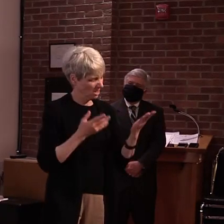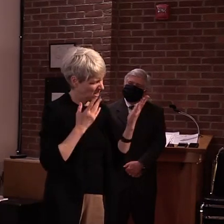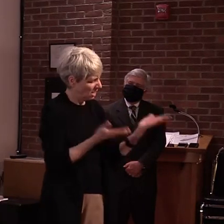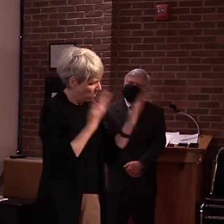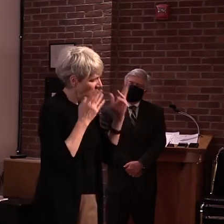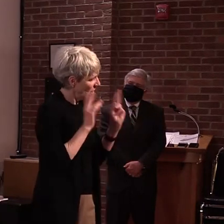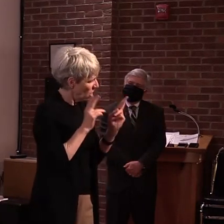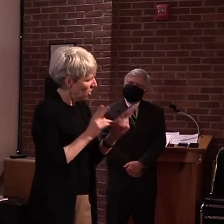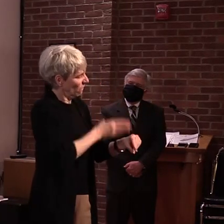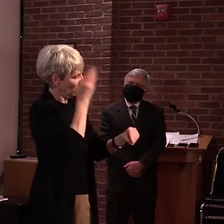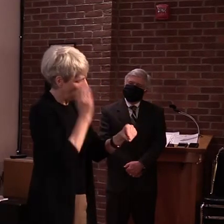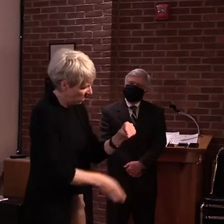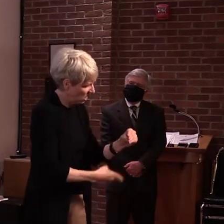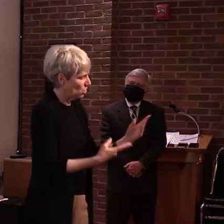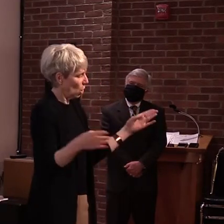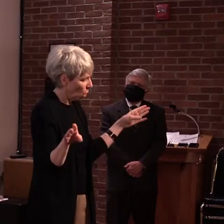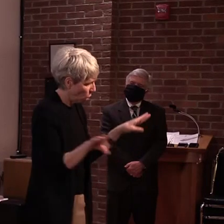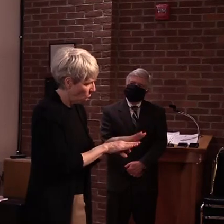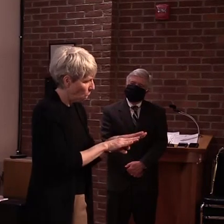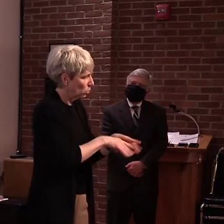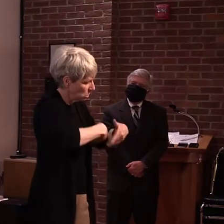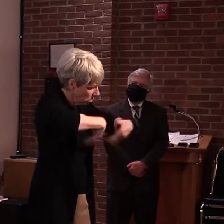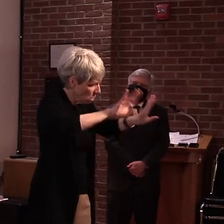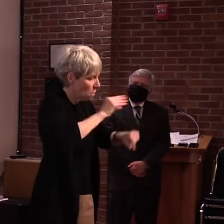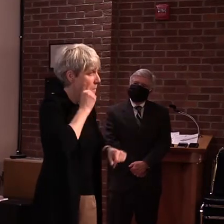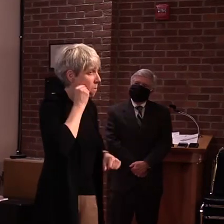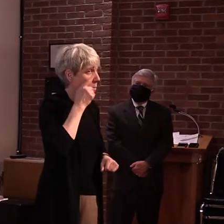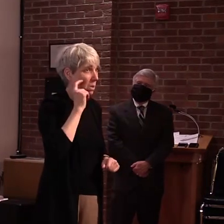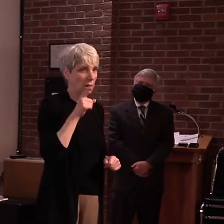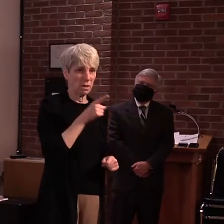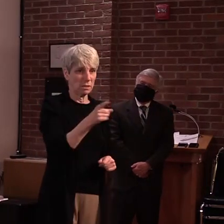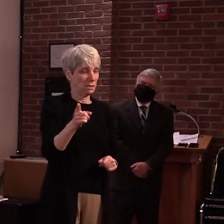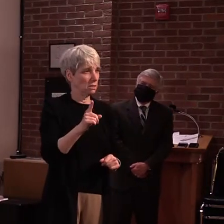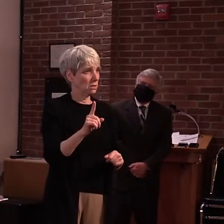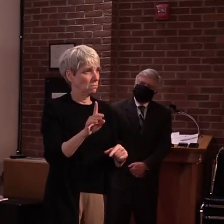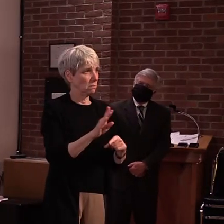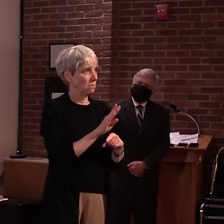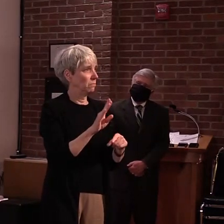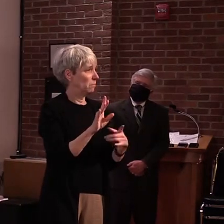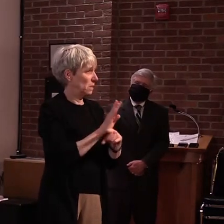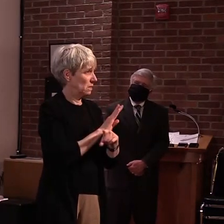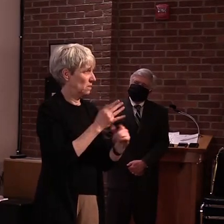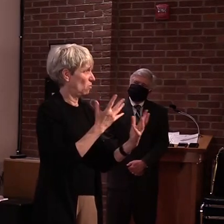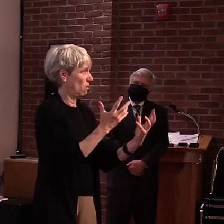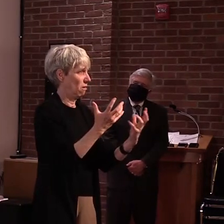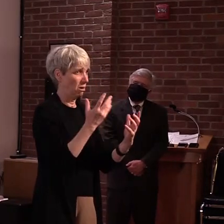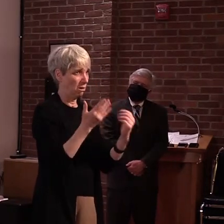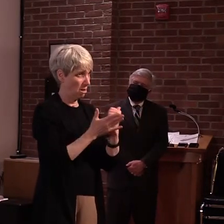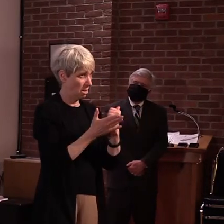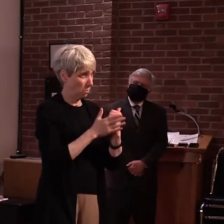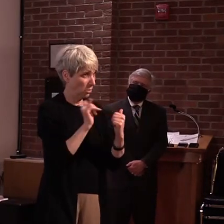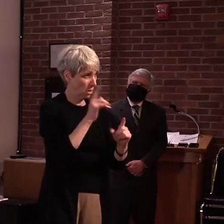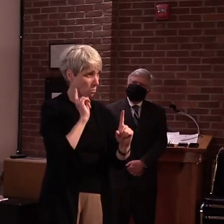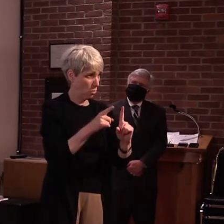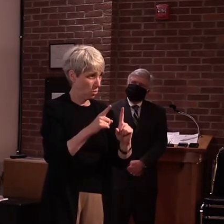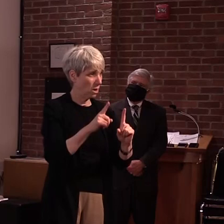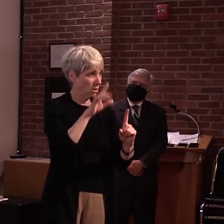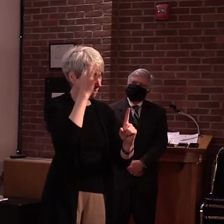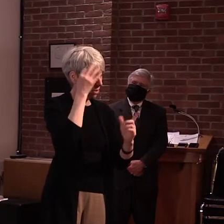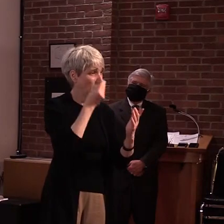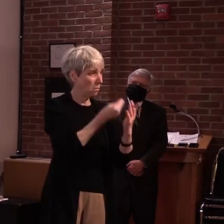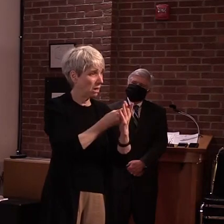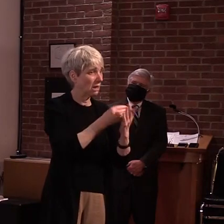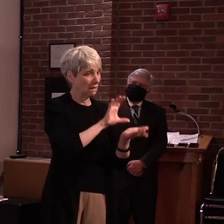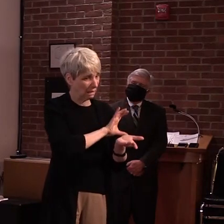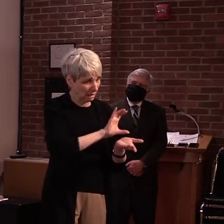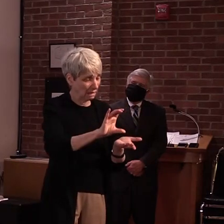get it done fast and go home because of the urgent need out there? Is that what you're telling them? No, I just want to get this money